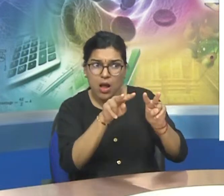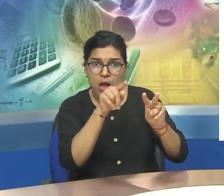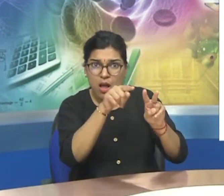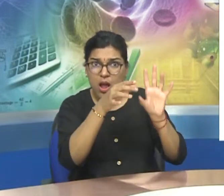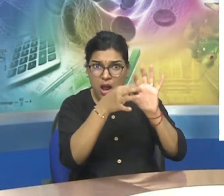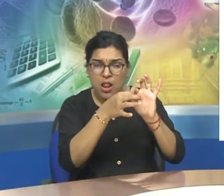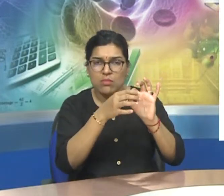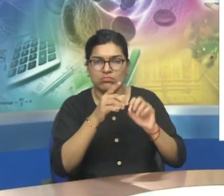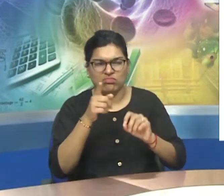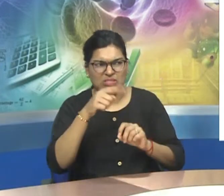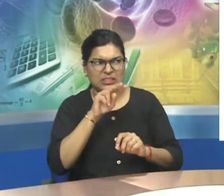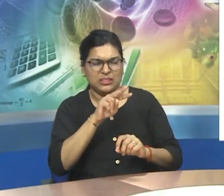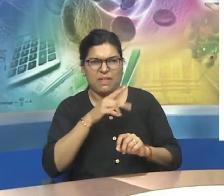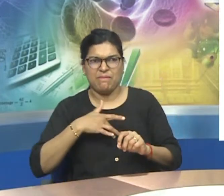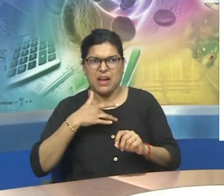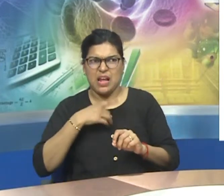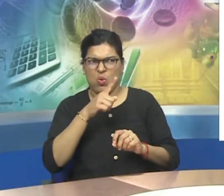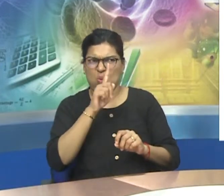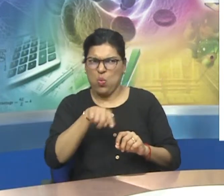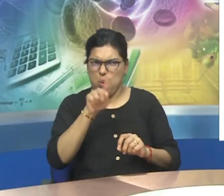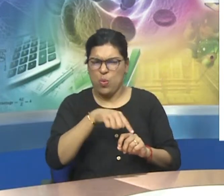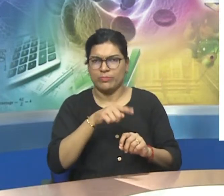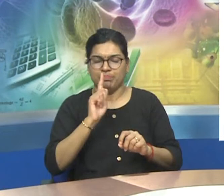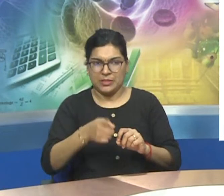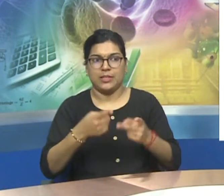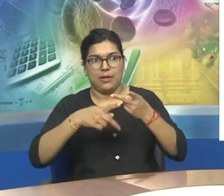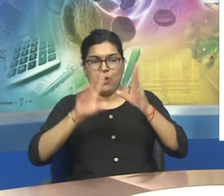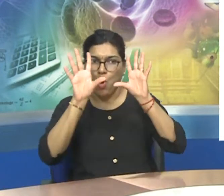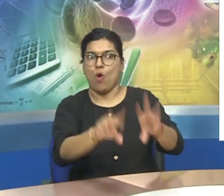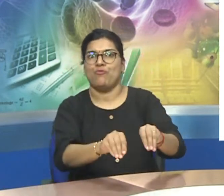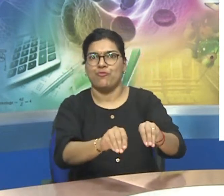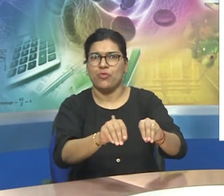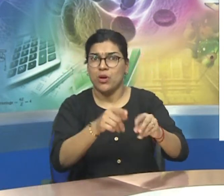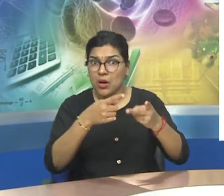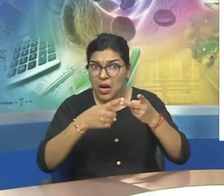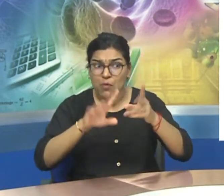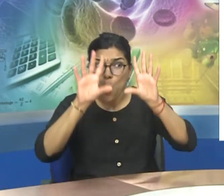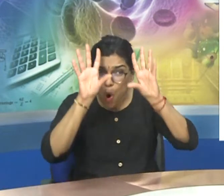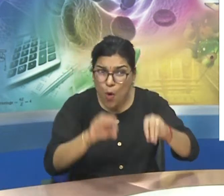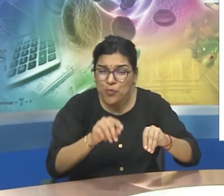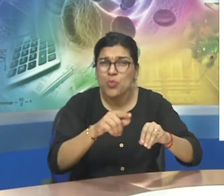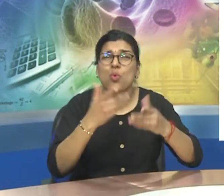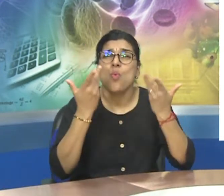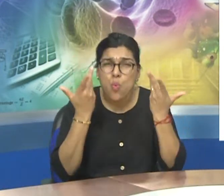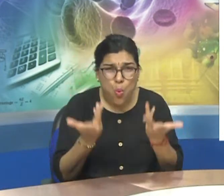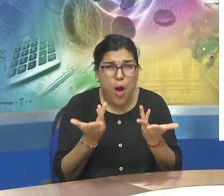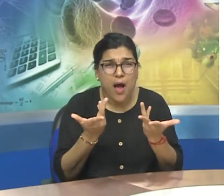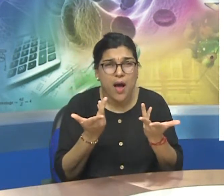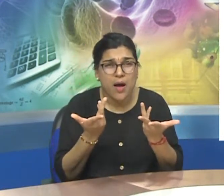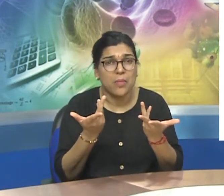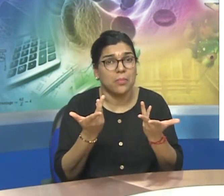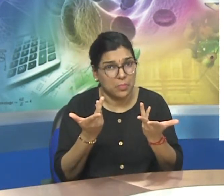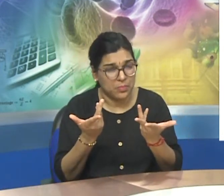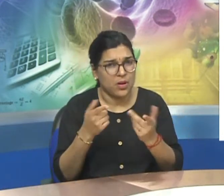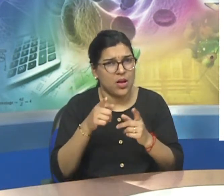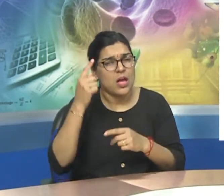And if you watch any bad program which you feel that it is not good as per your perspective, why don't you switch off your